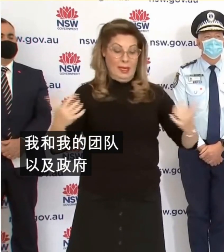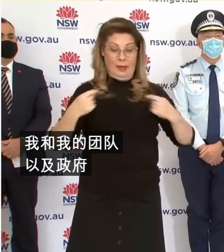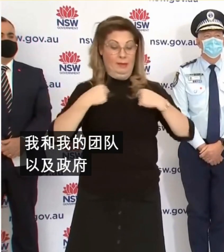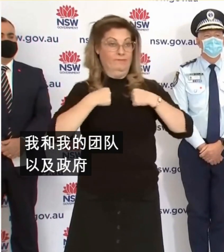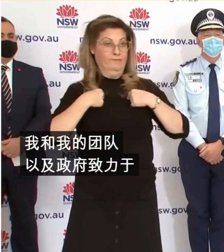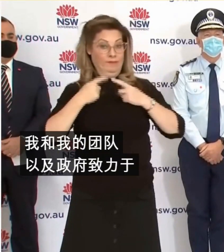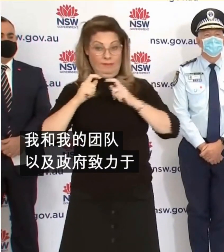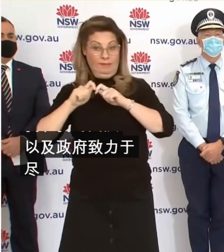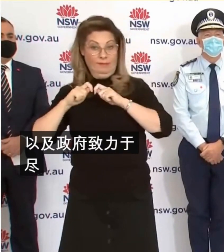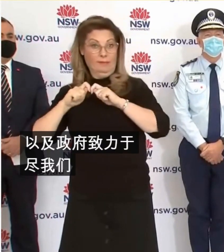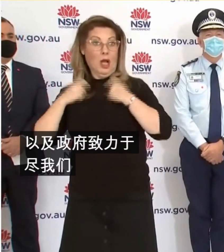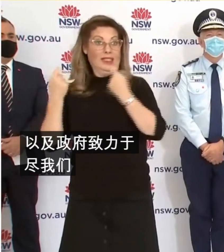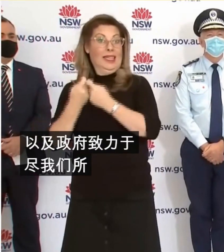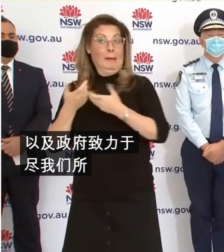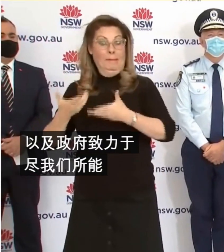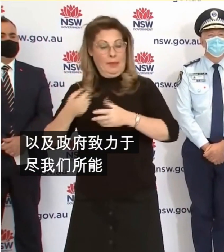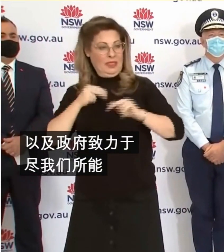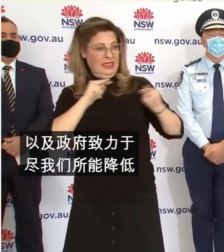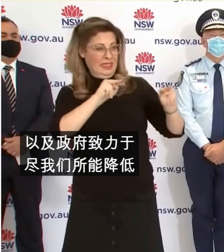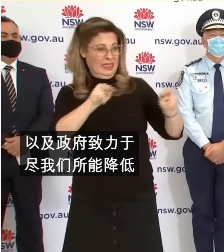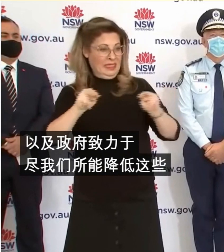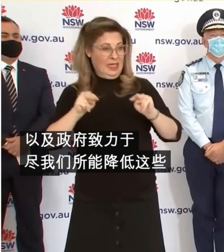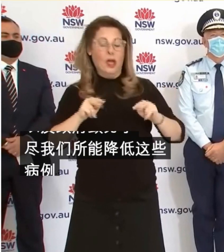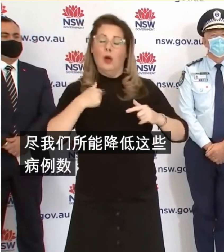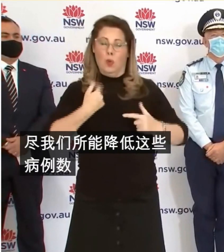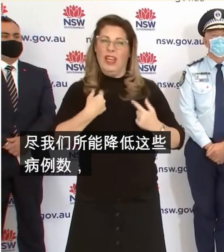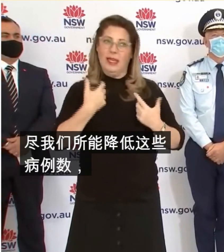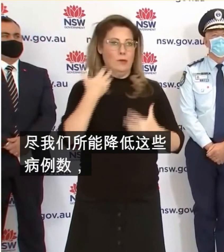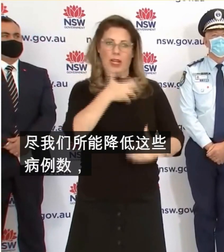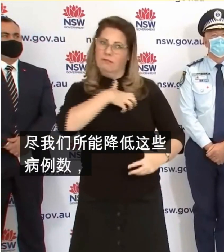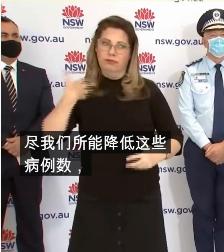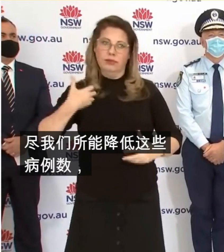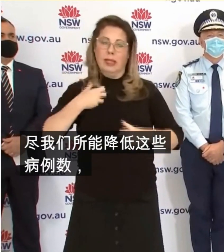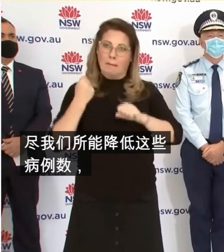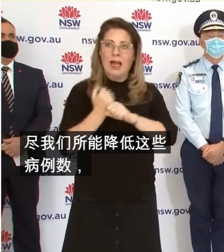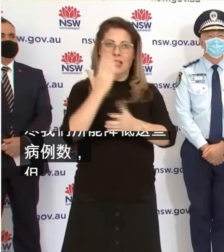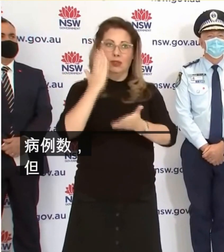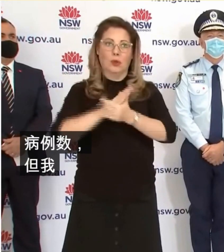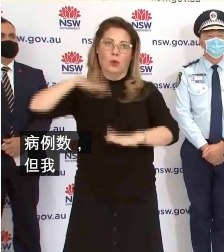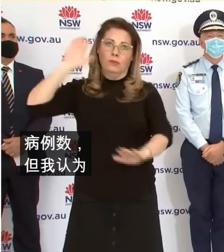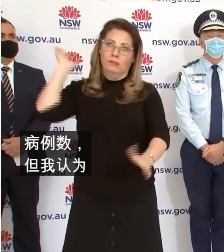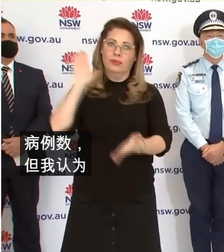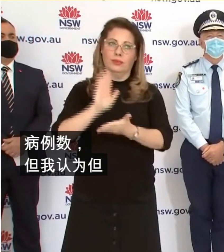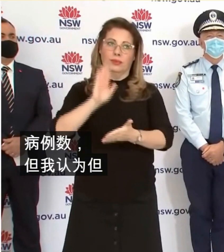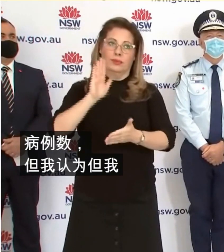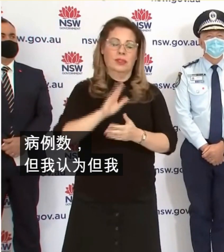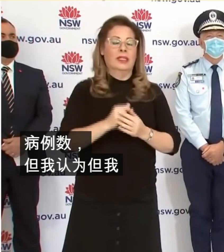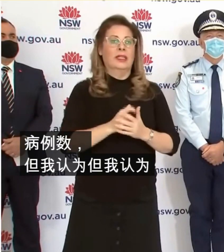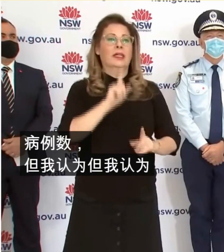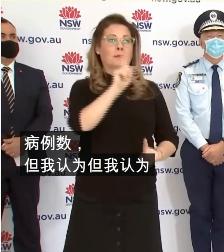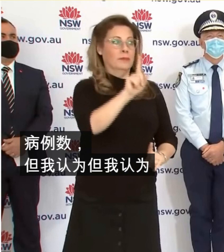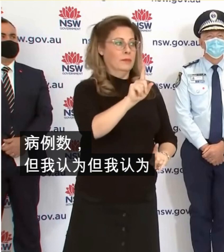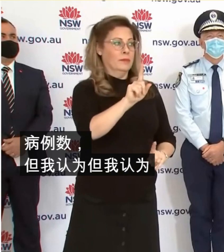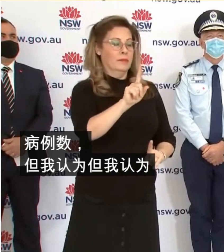far as the government, is committed to doing everything we can to drive these case numbers down. But I